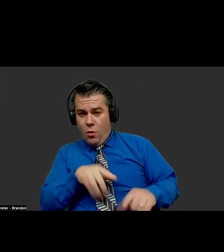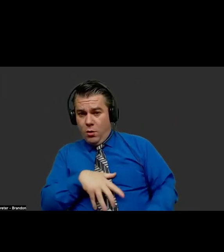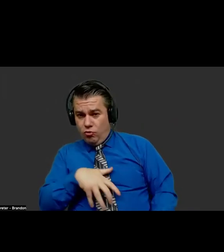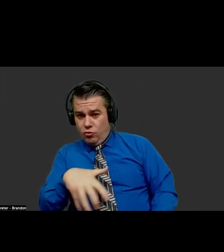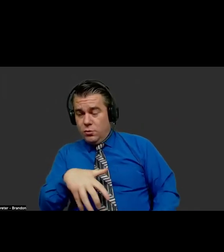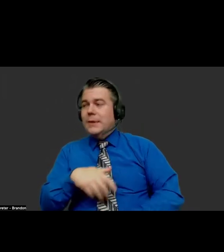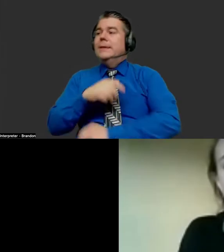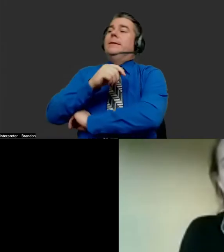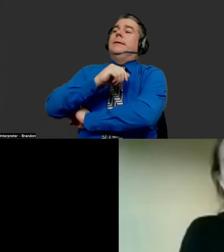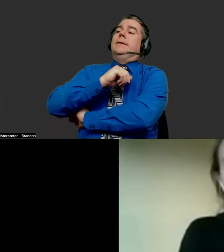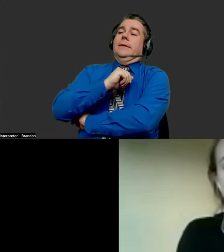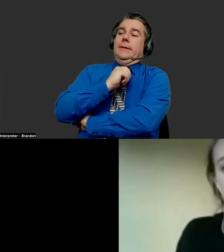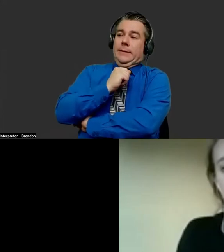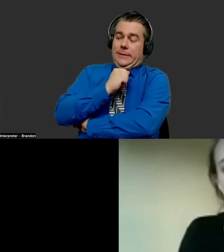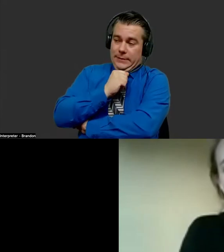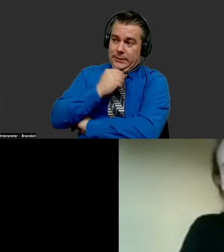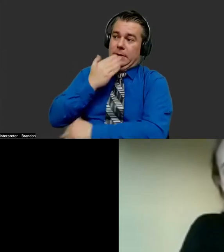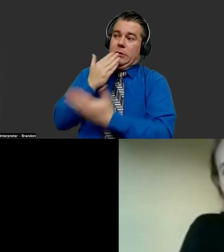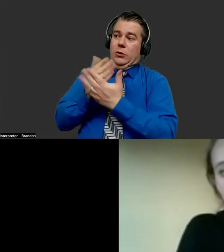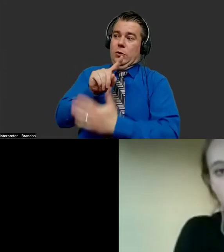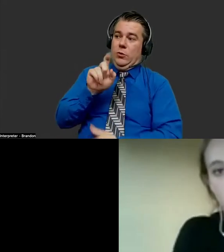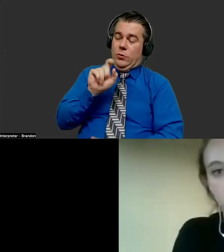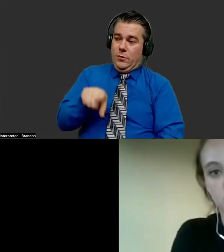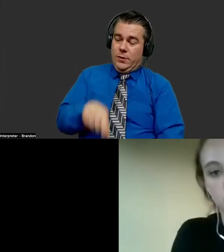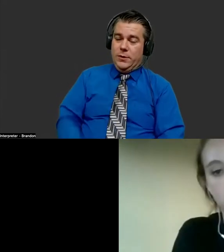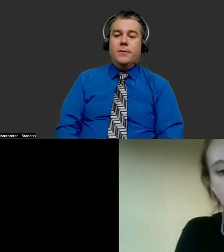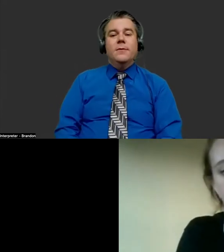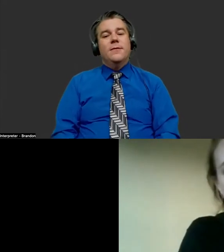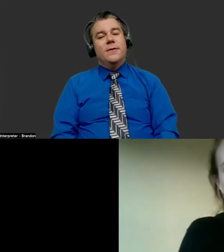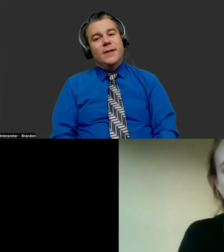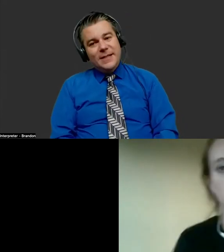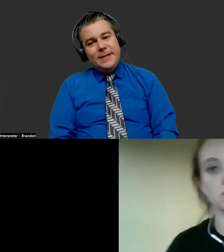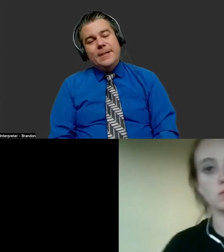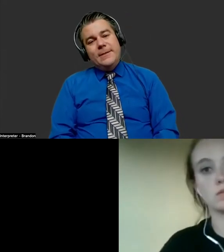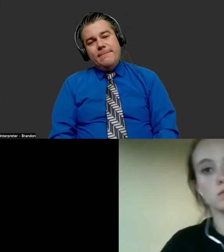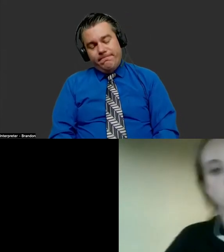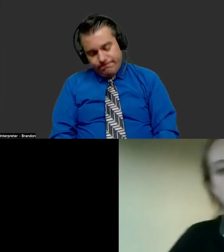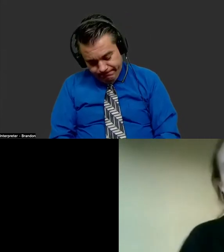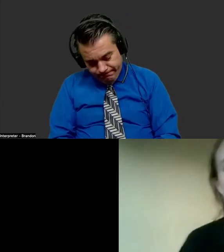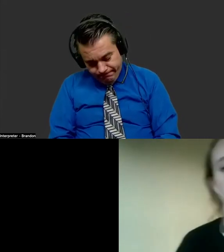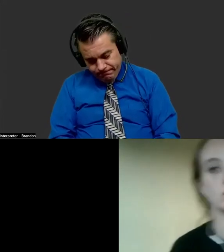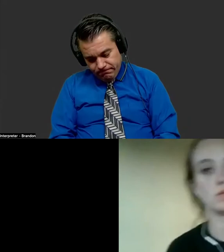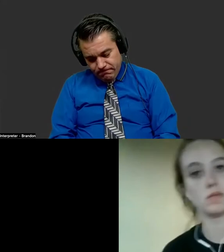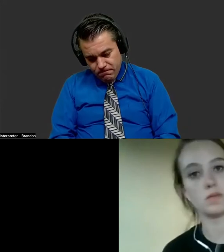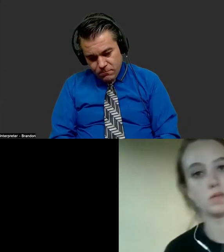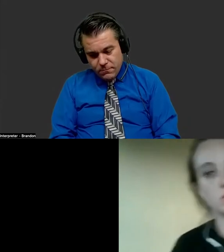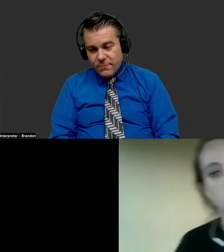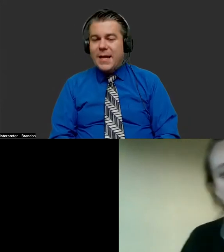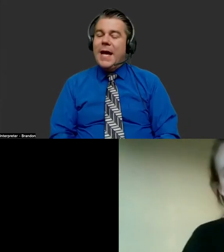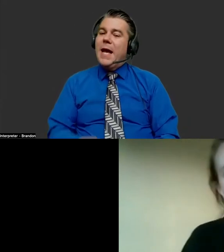Ooh, that is a really good question. Great Okay. question. So I do